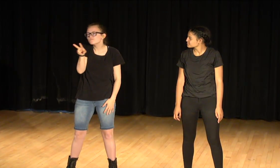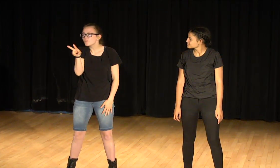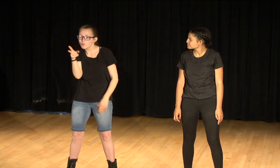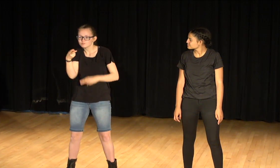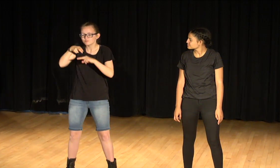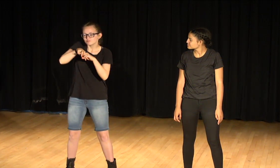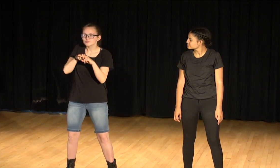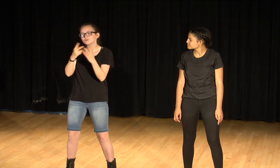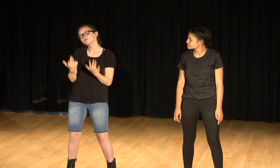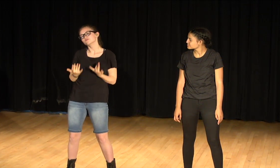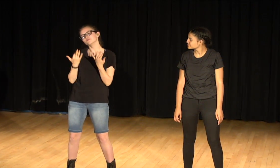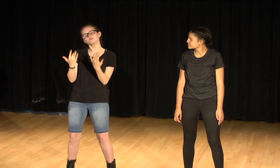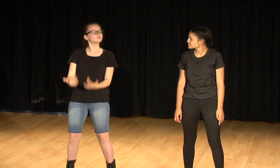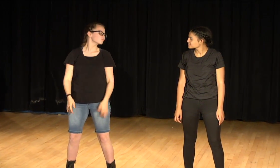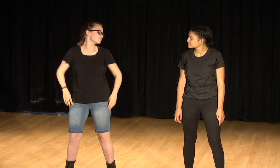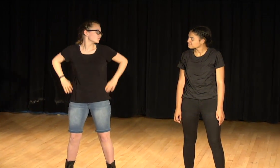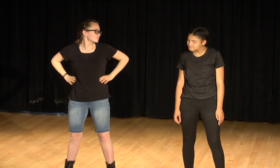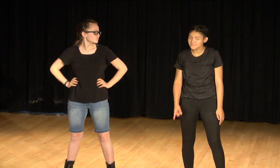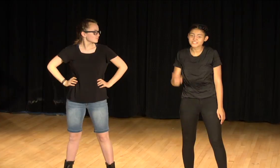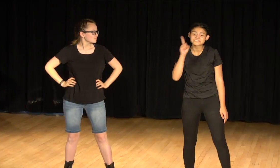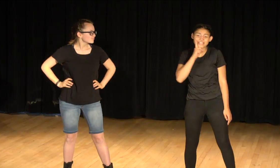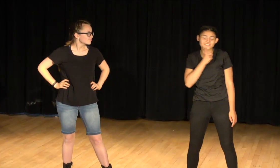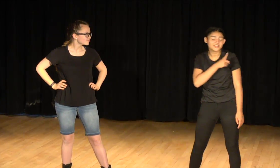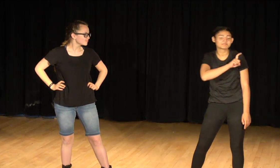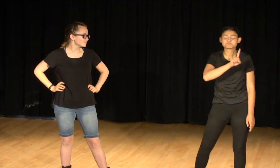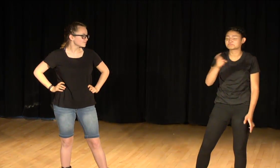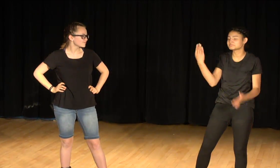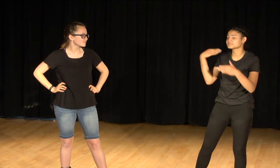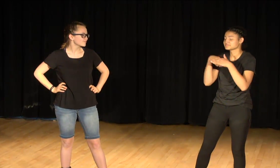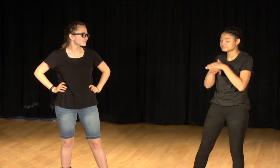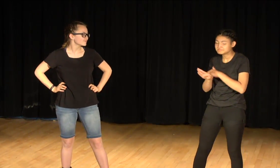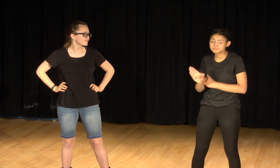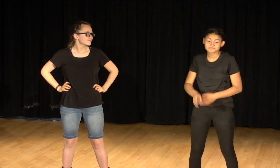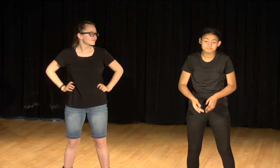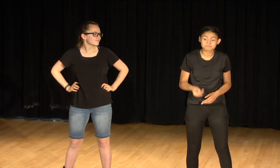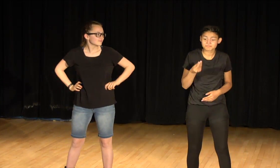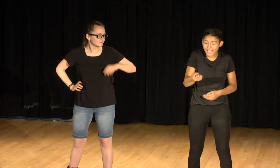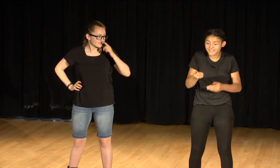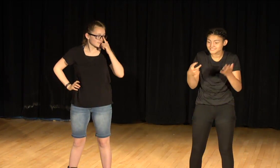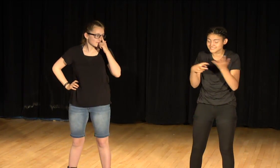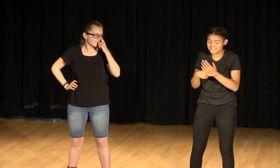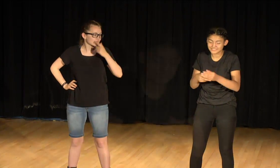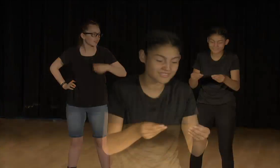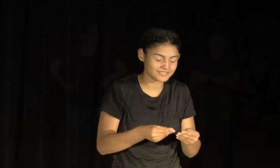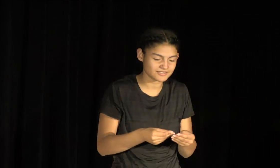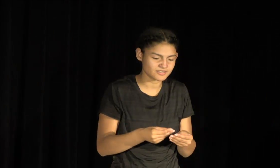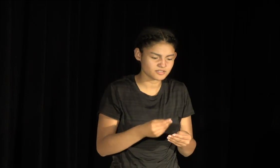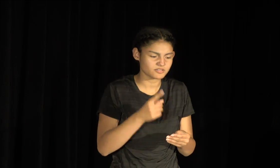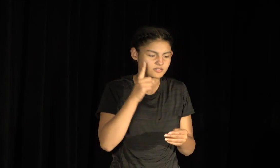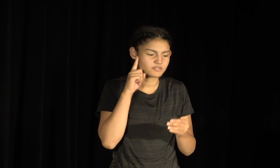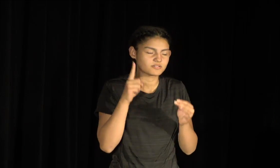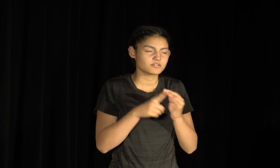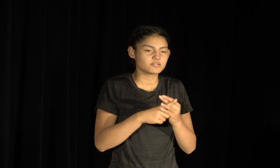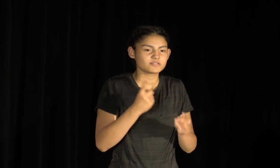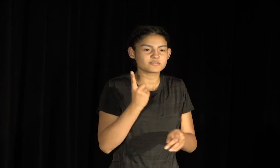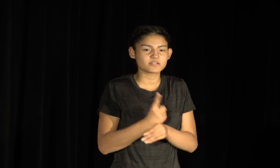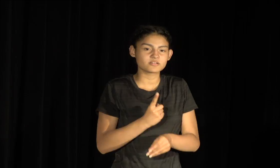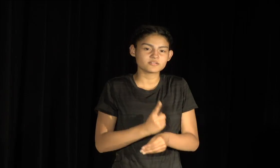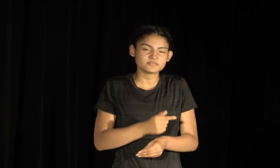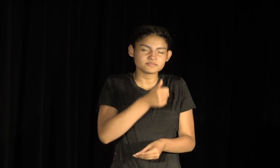theater, choose a seat, and wait for the movie to start. Deaf, however, have to go in. They get their ticket. And then, oh